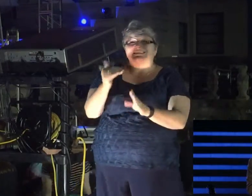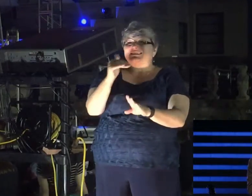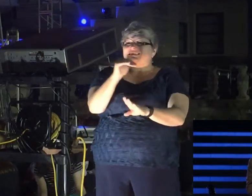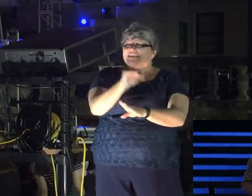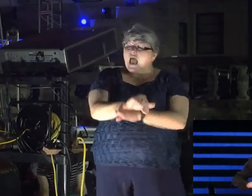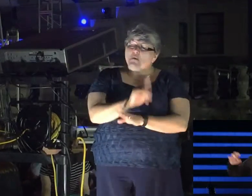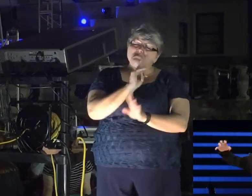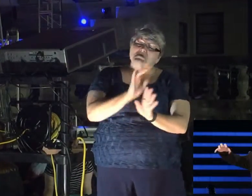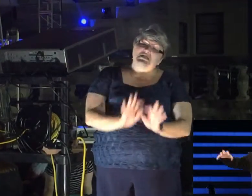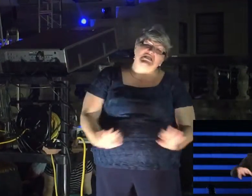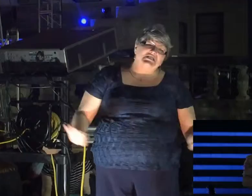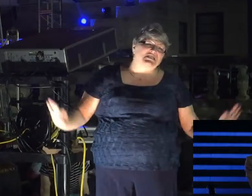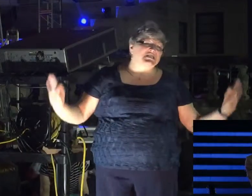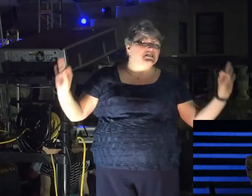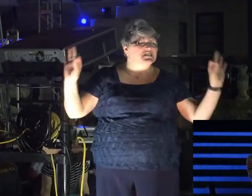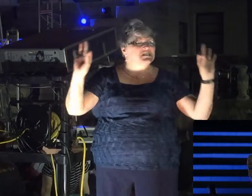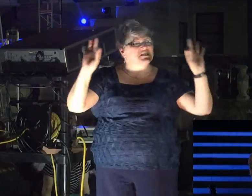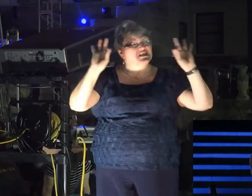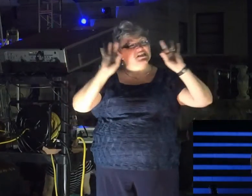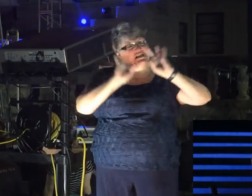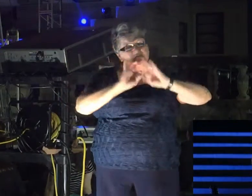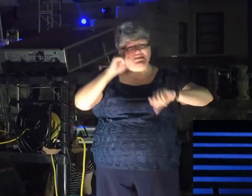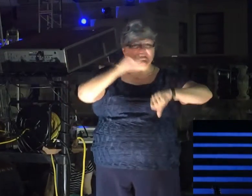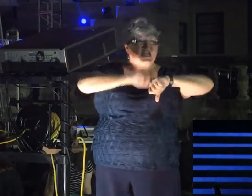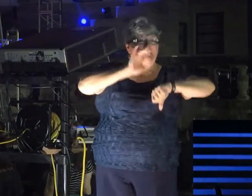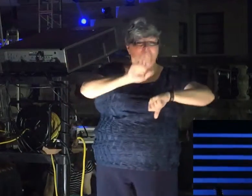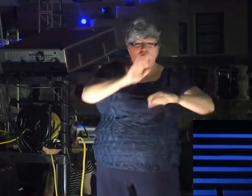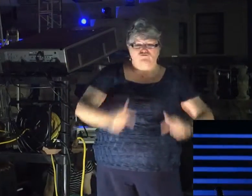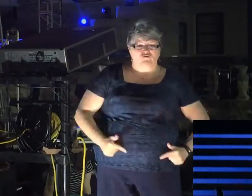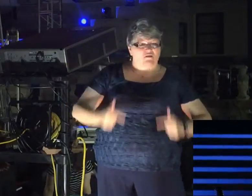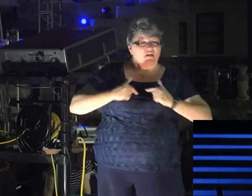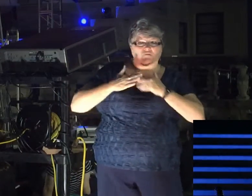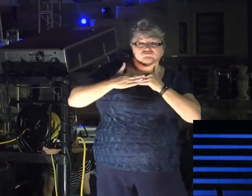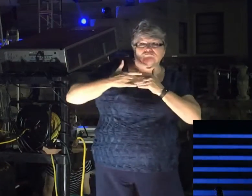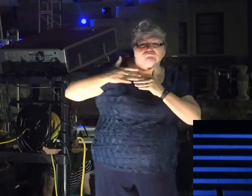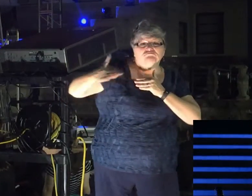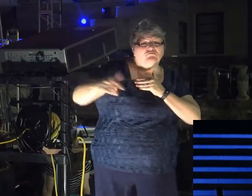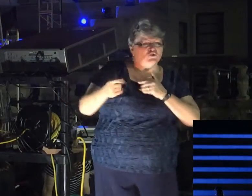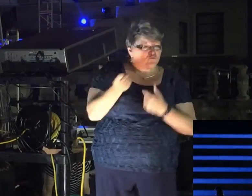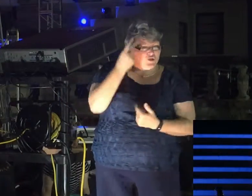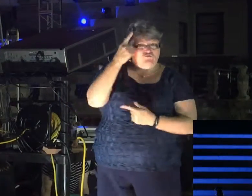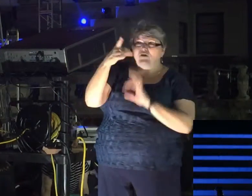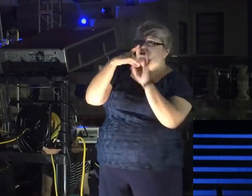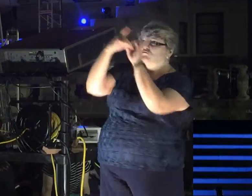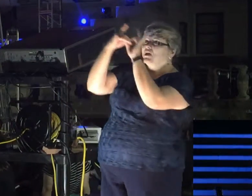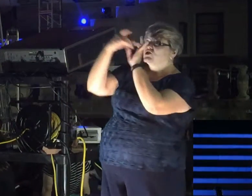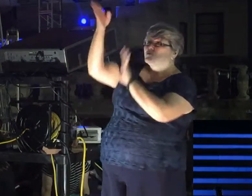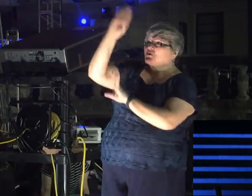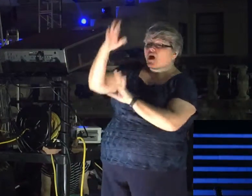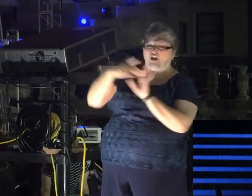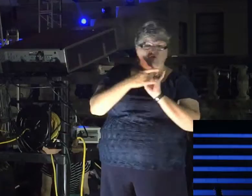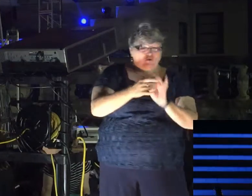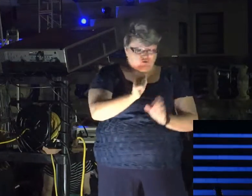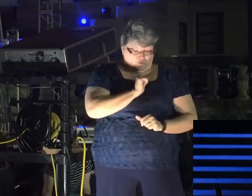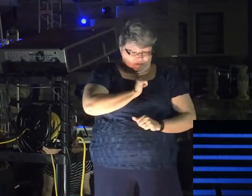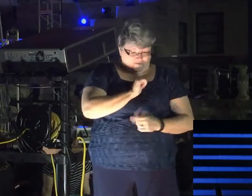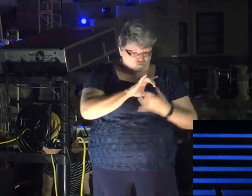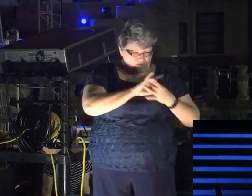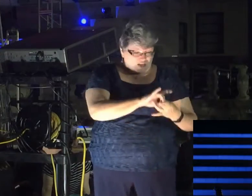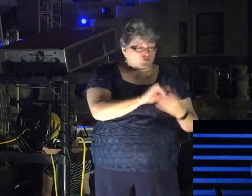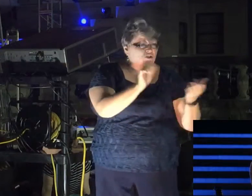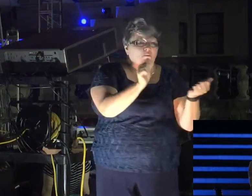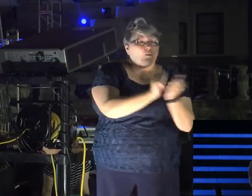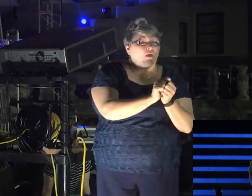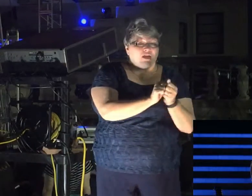this night would be a significant marker on your journey as you understand your relationship to God, your relationship